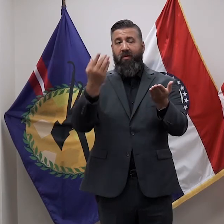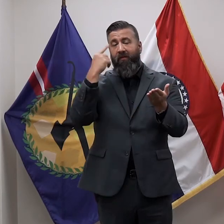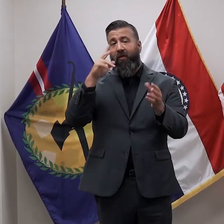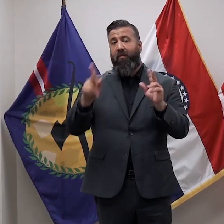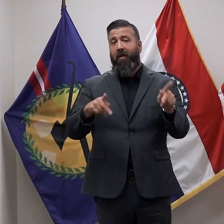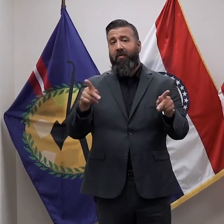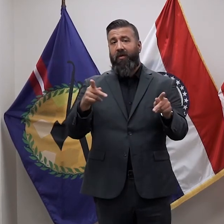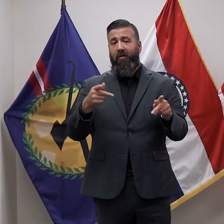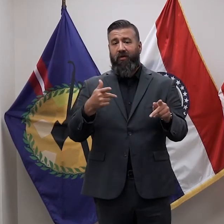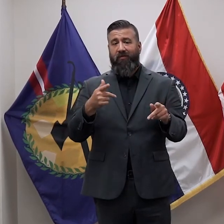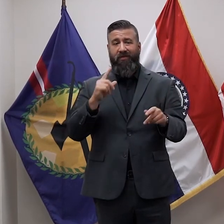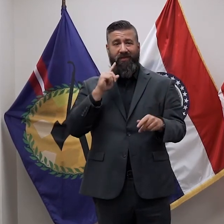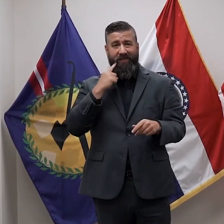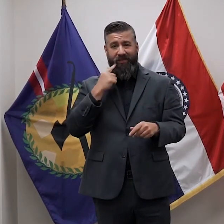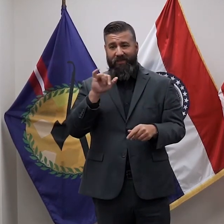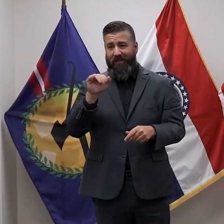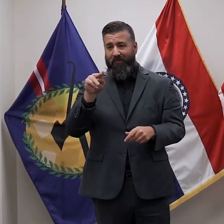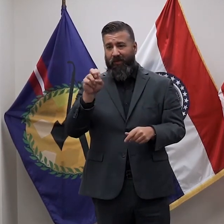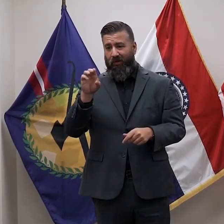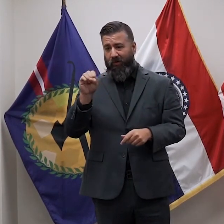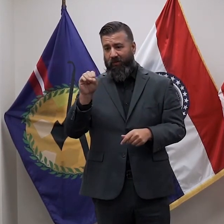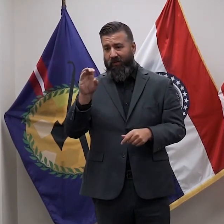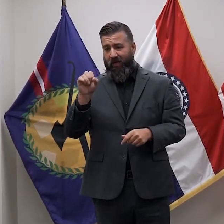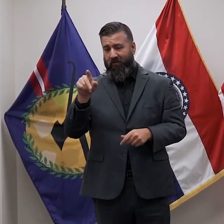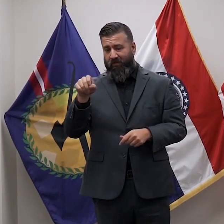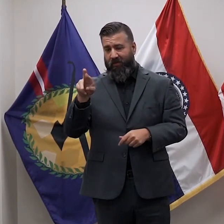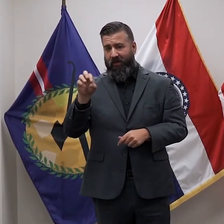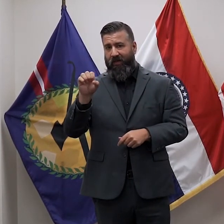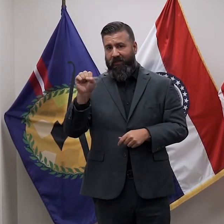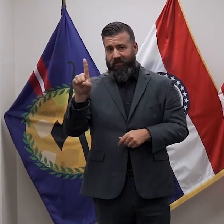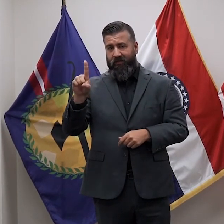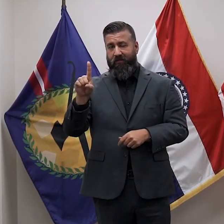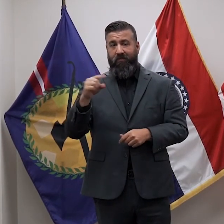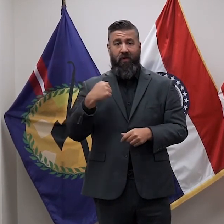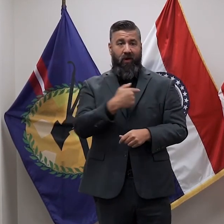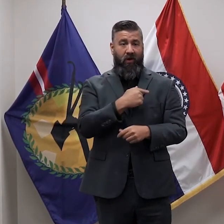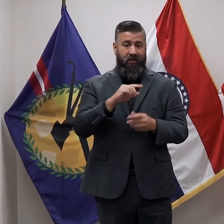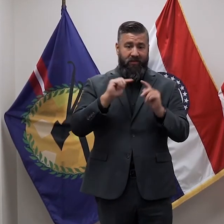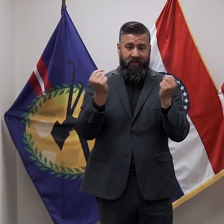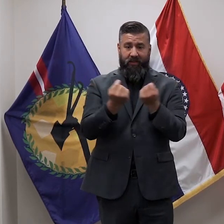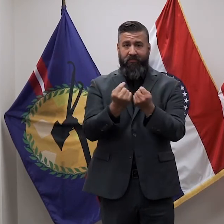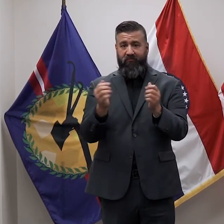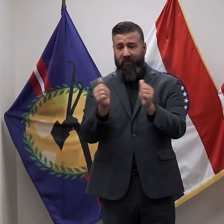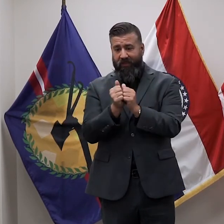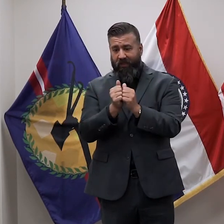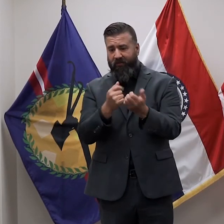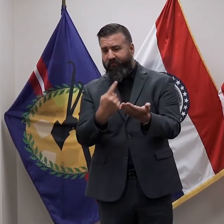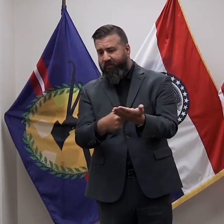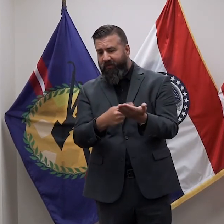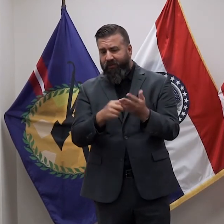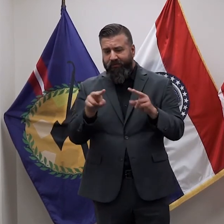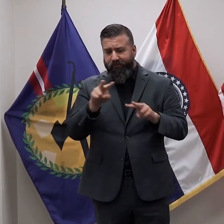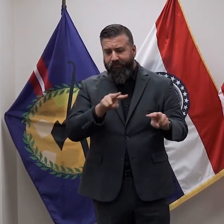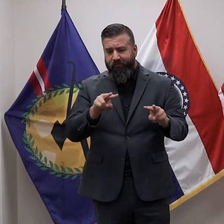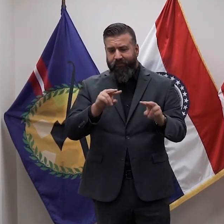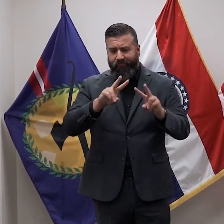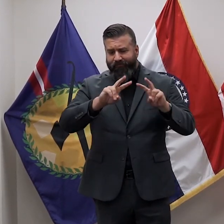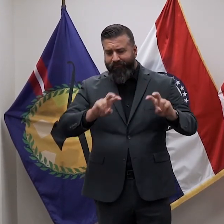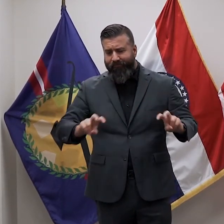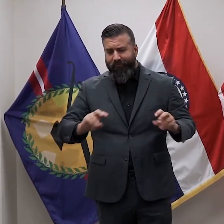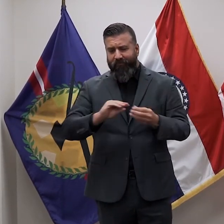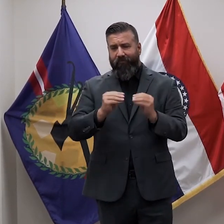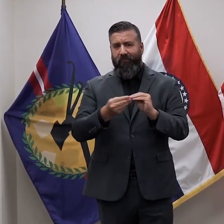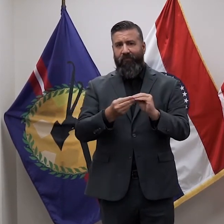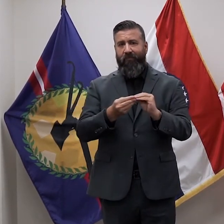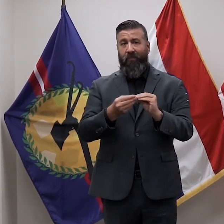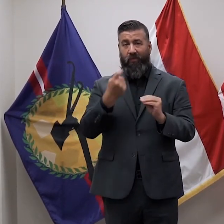are moderately to severely immunocompromised, our clinical teams got together, reviewed the information that was out there. We spent the weekend updating our forms